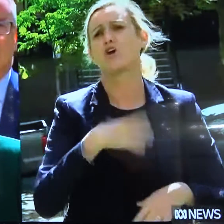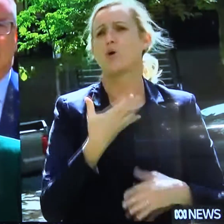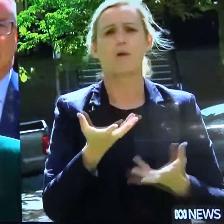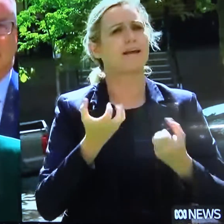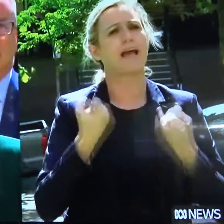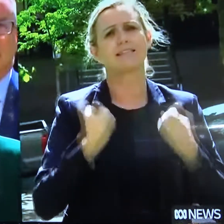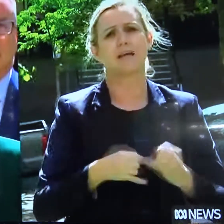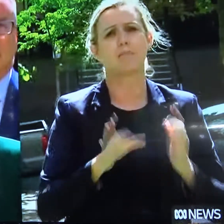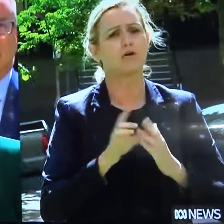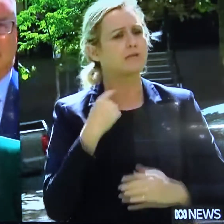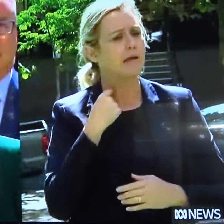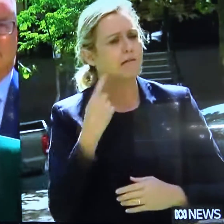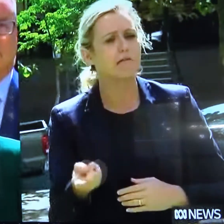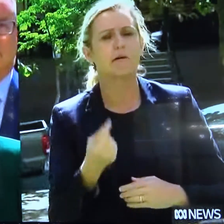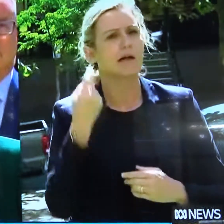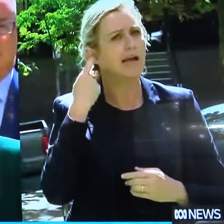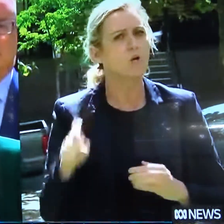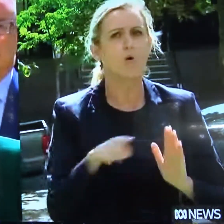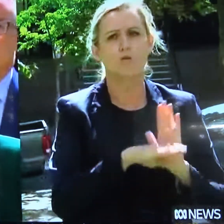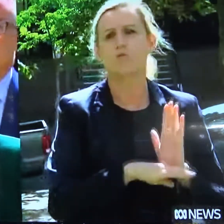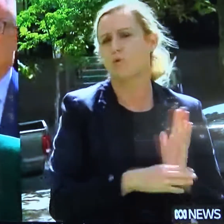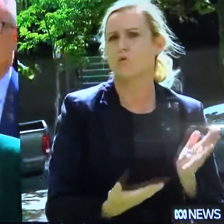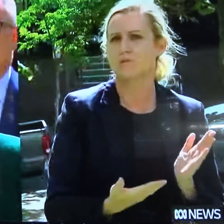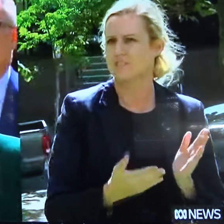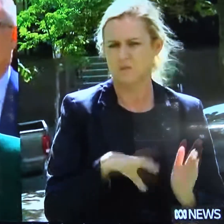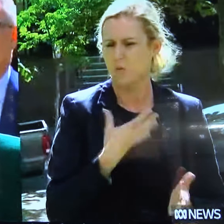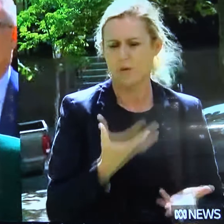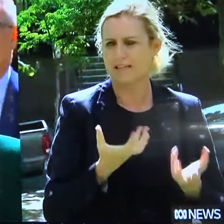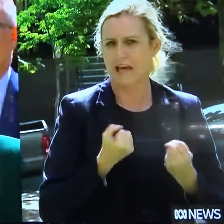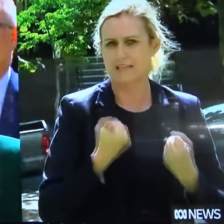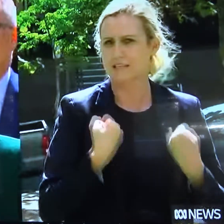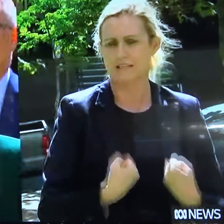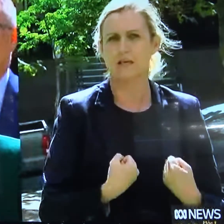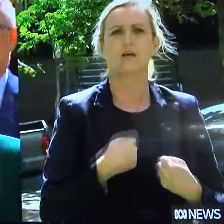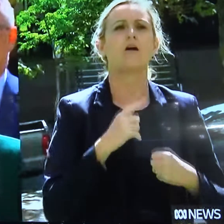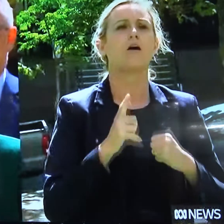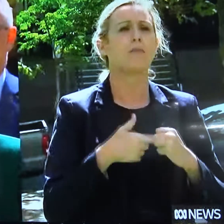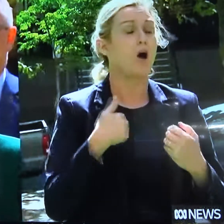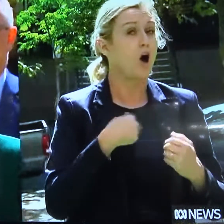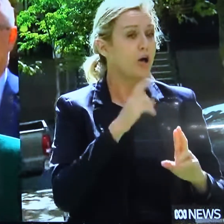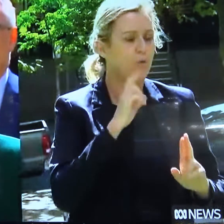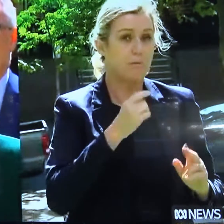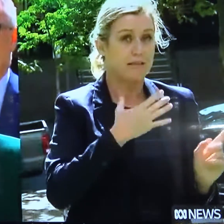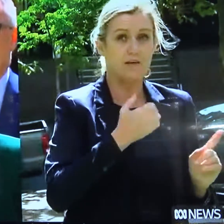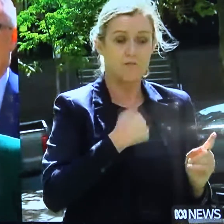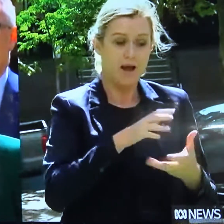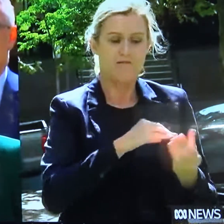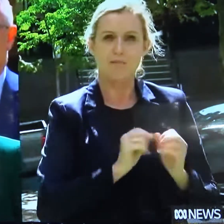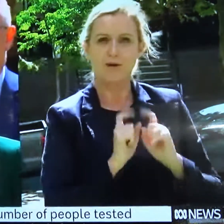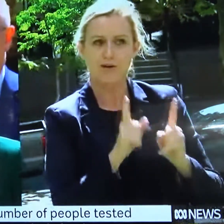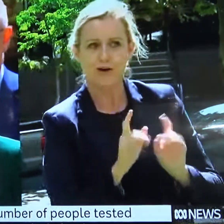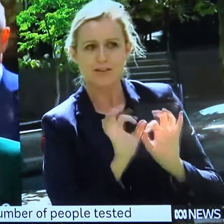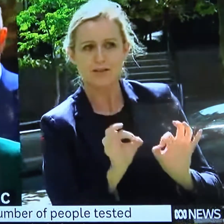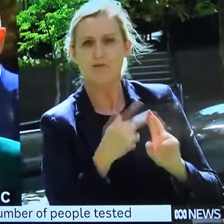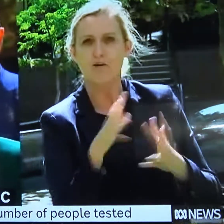to the restrictions or their loved ones haven't. I know it's really hard. I'm not doing the usual things I do on this weekend with my family, and I know what it feels like